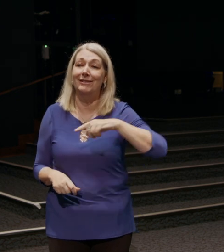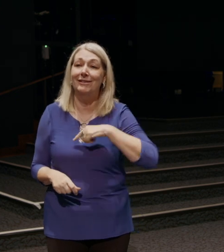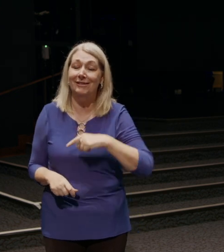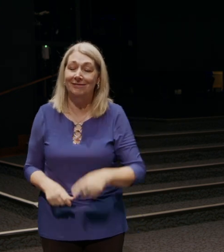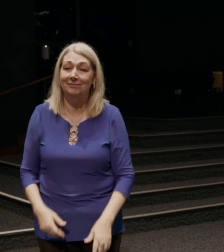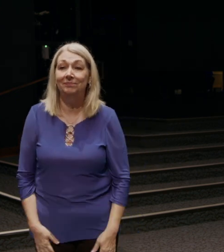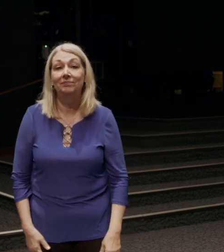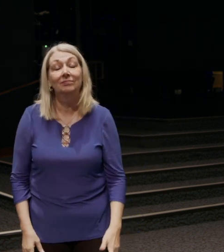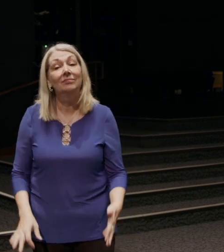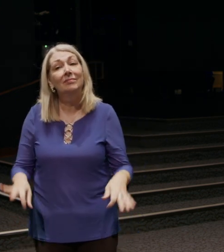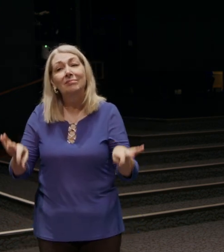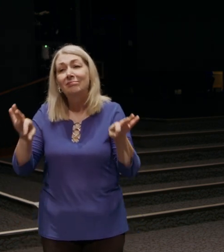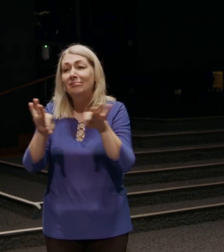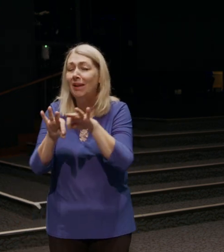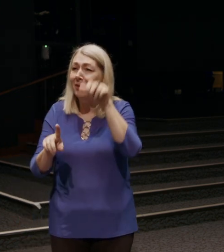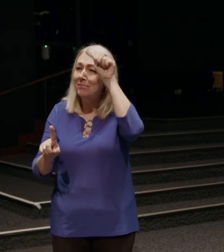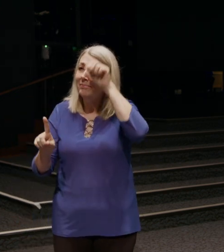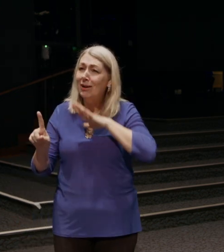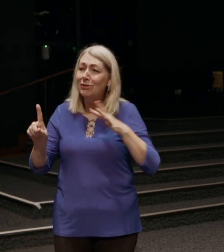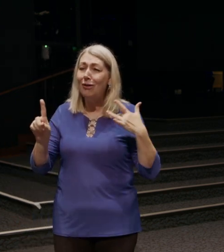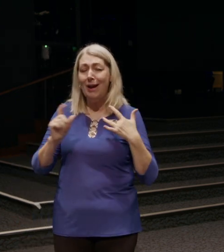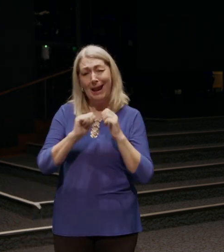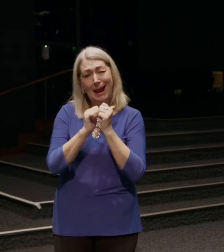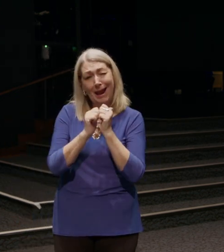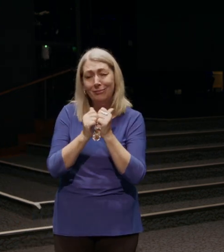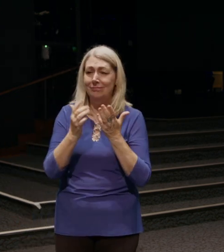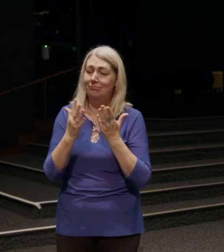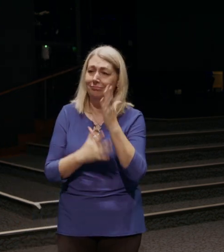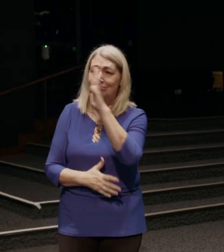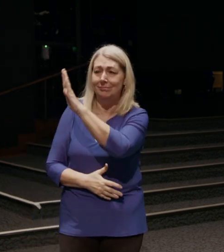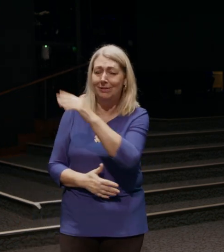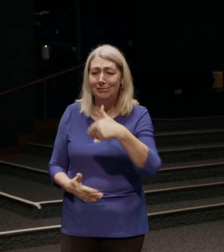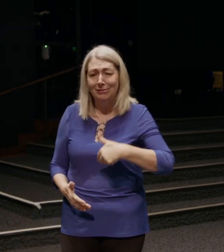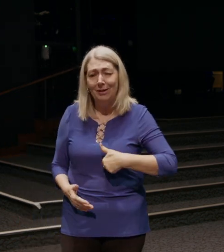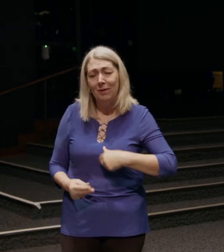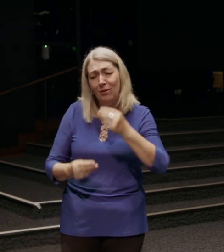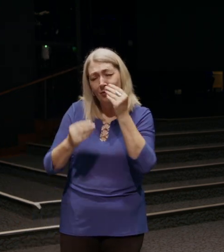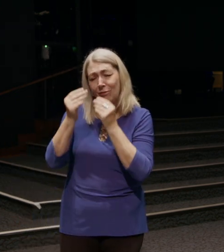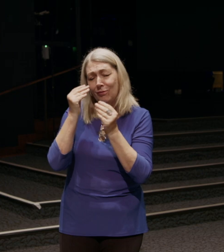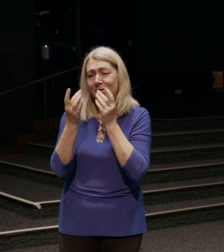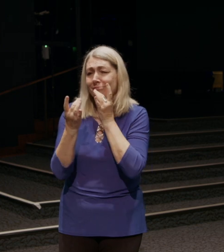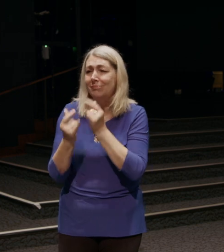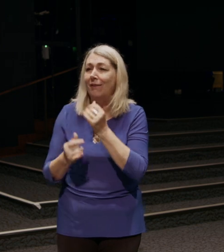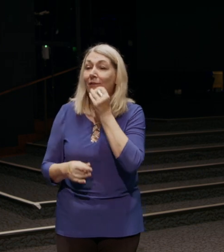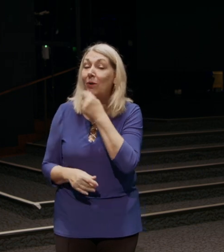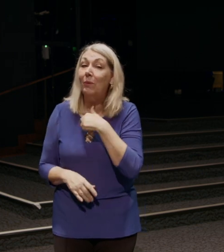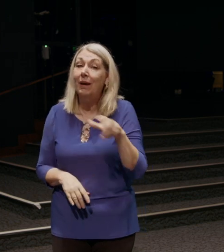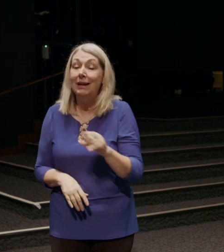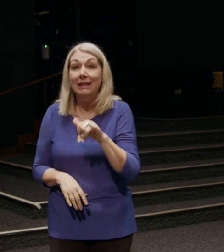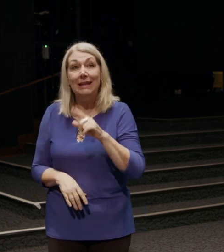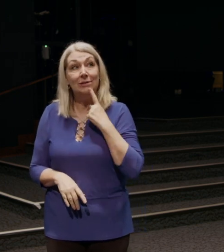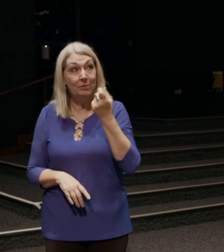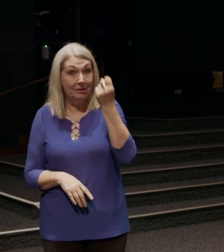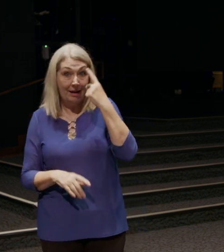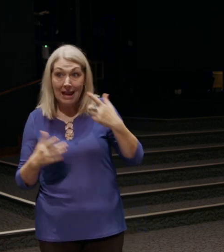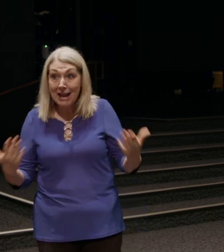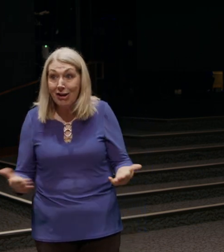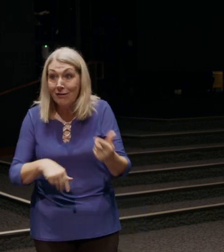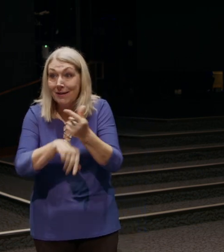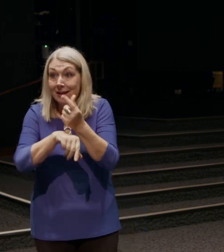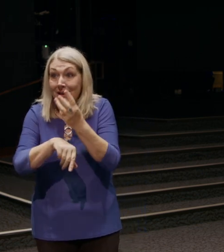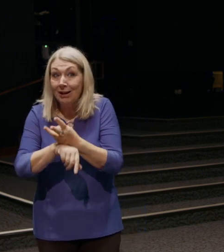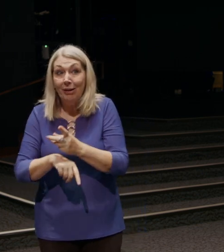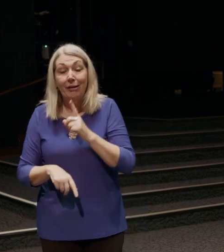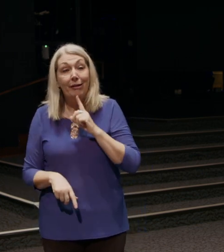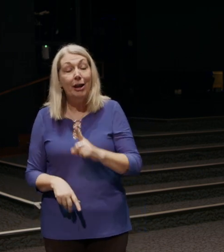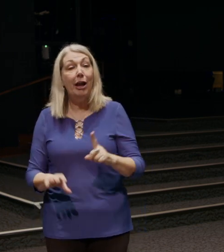The key to a man's heart is through his stomach, and we take that very seriously. But here at Gateway, it's not